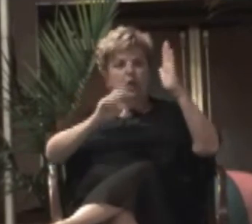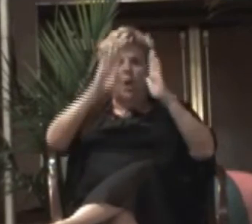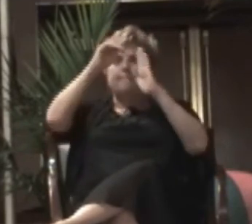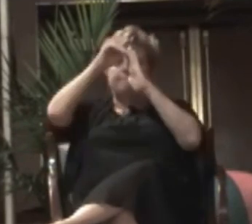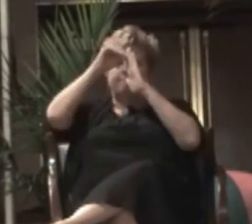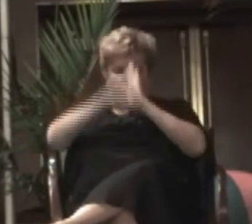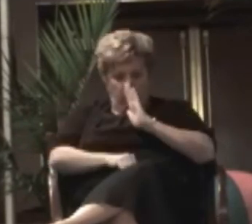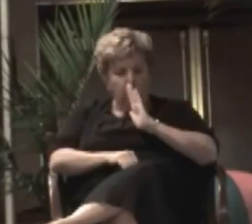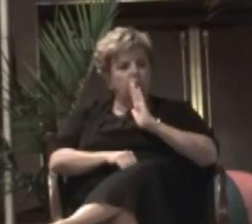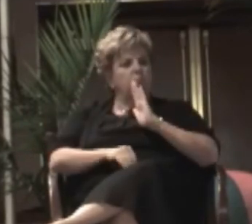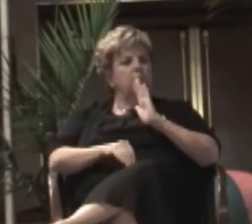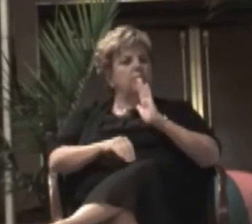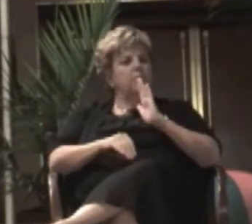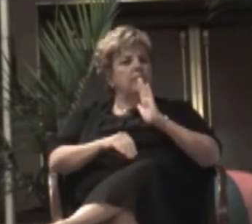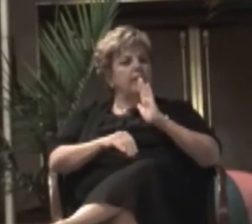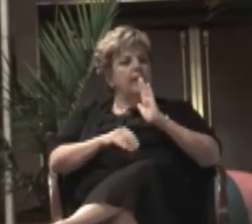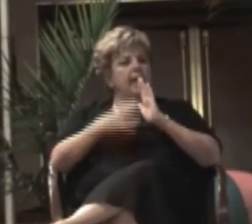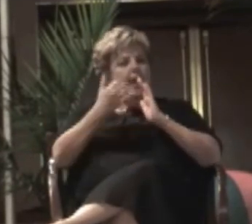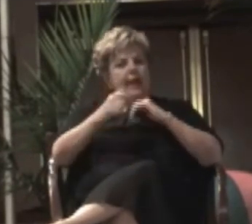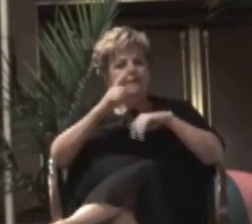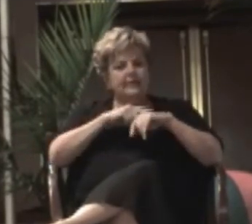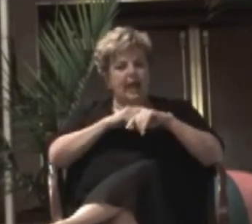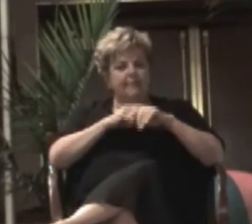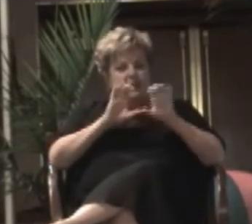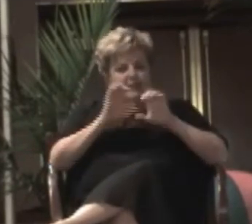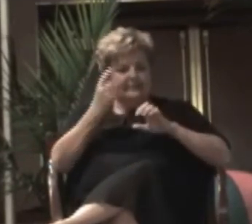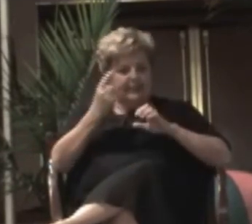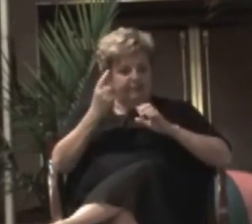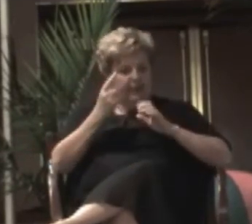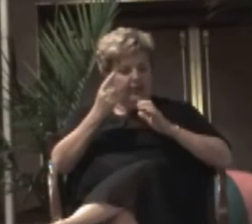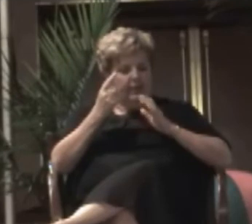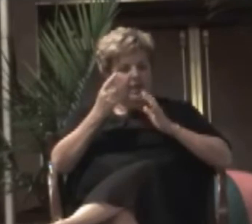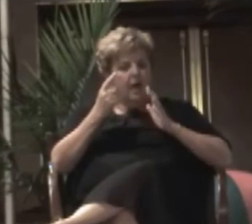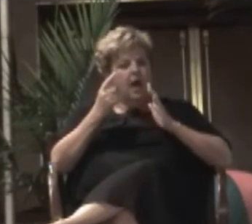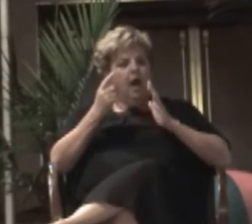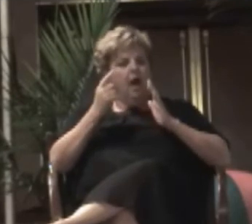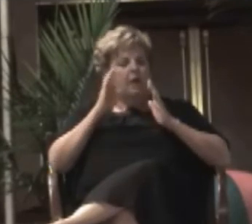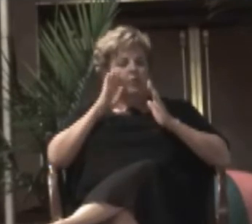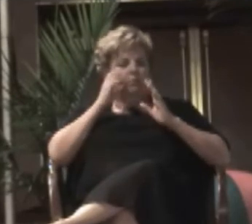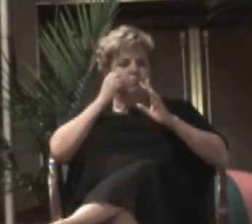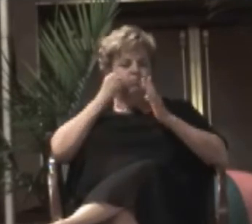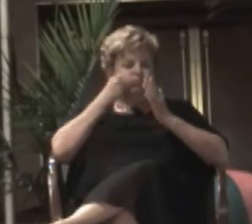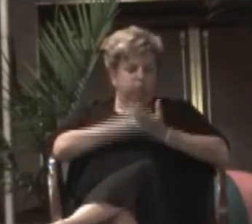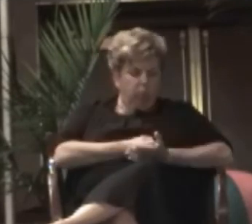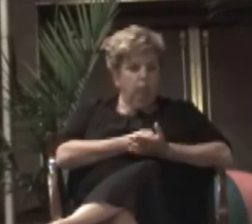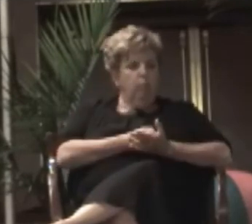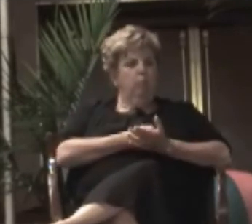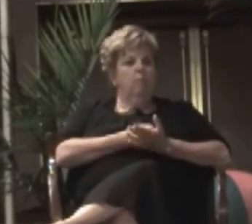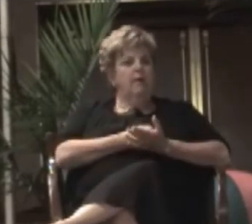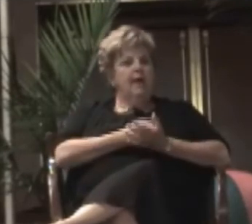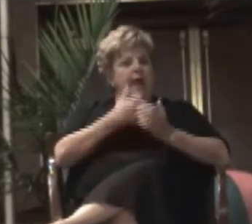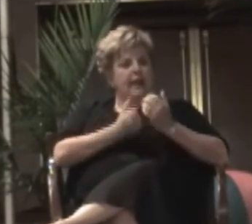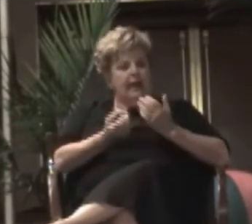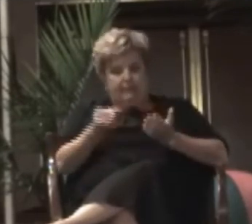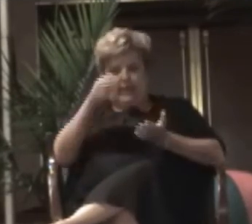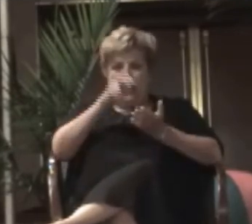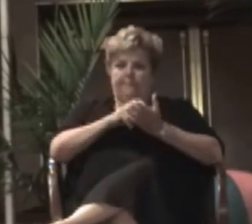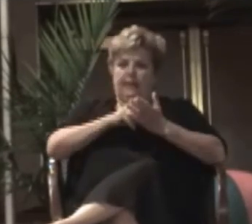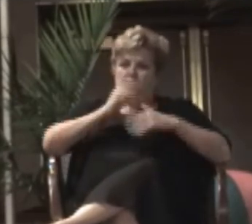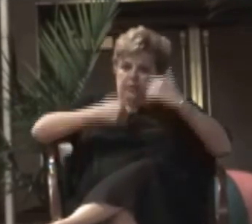and crashed and burned, when I got up, I was a notch lower and a notch lower. And I wound up living a kind of life that would have been totally